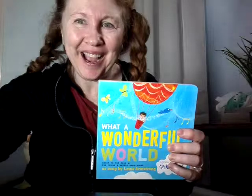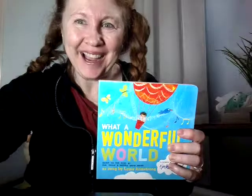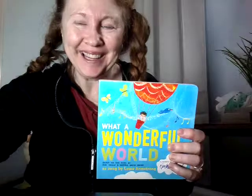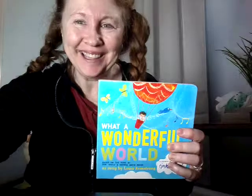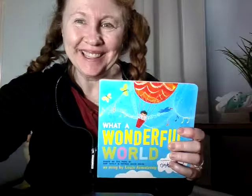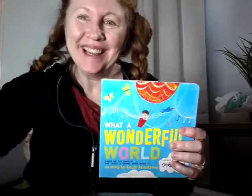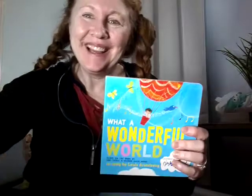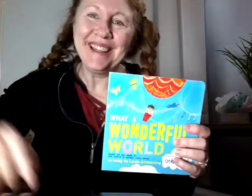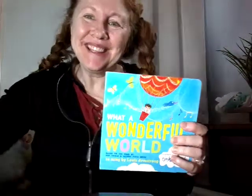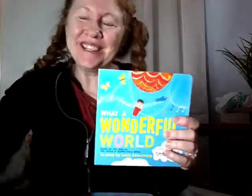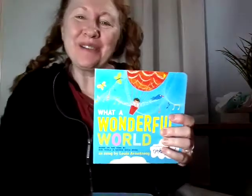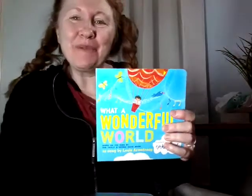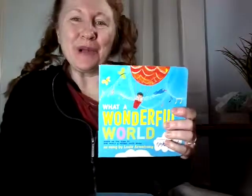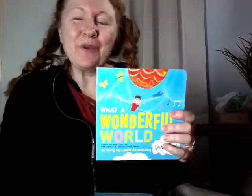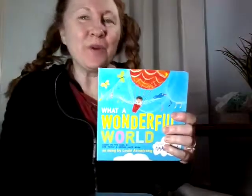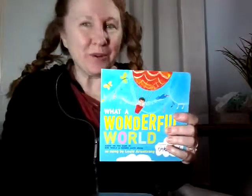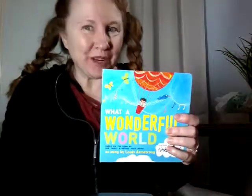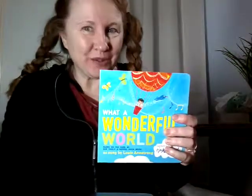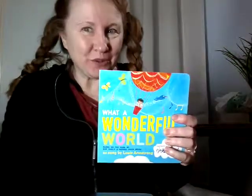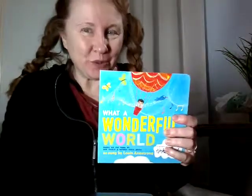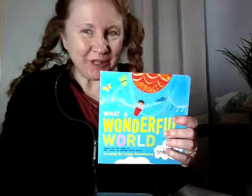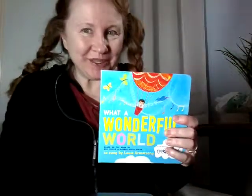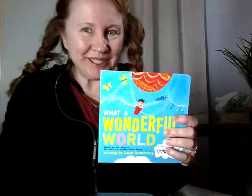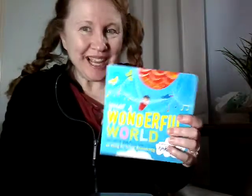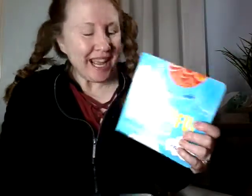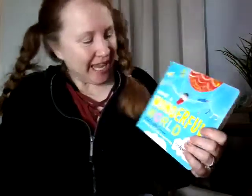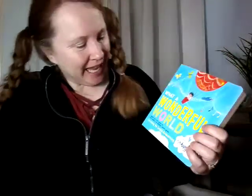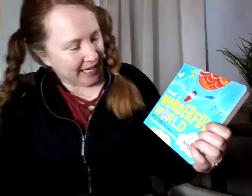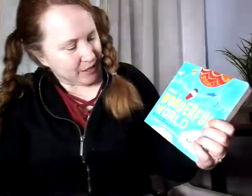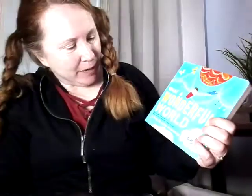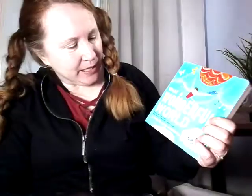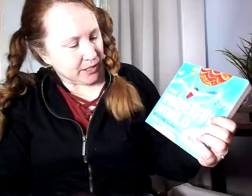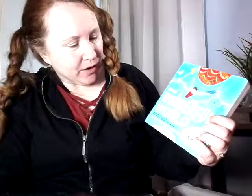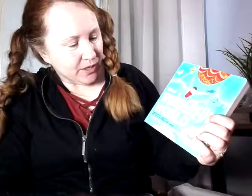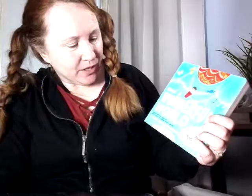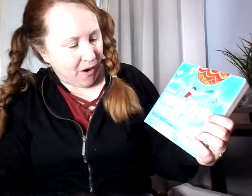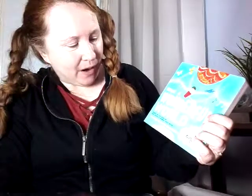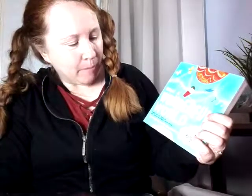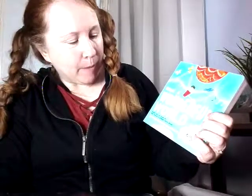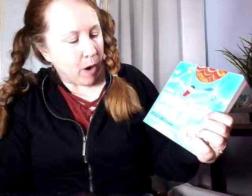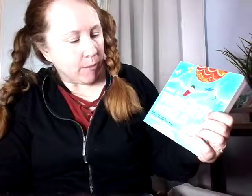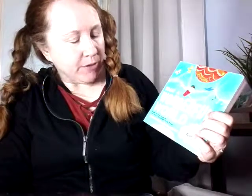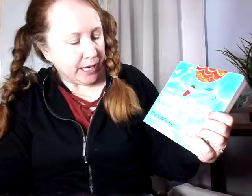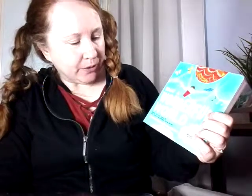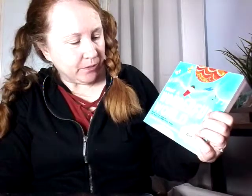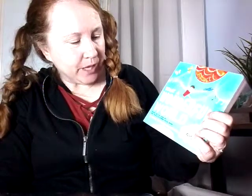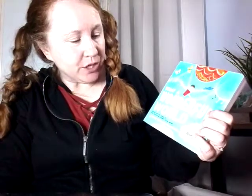Hi, this is the book What a Wonderful World. It is based on the song by Bob Thiele and